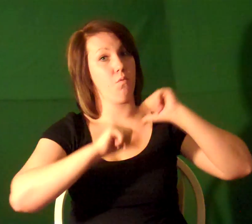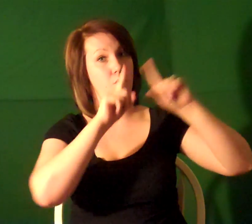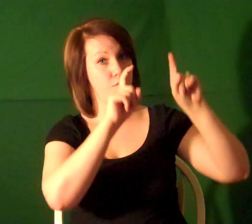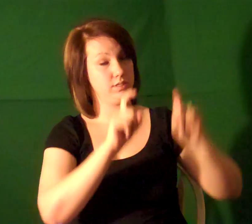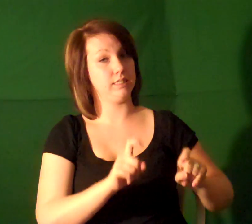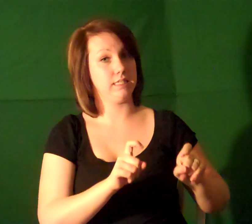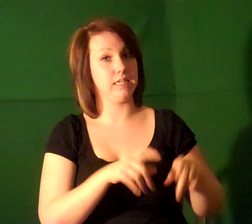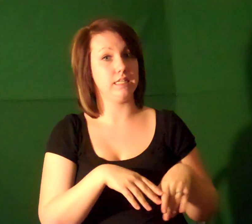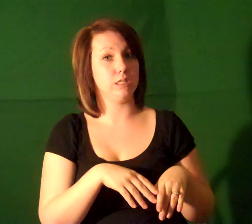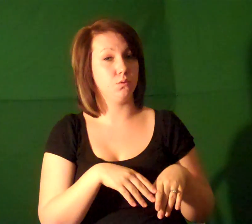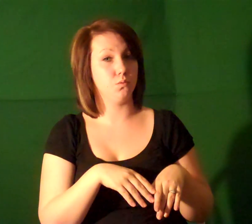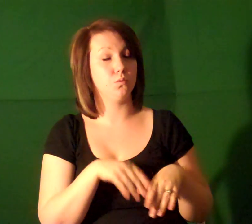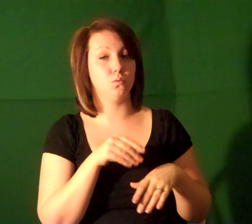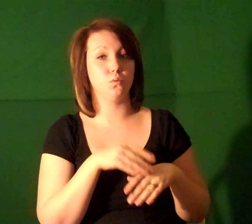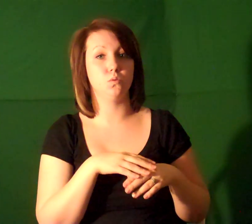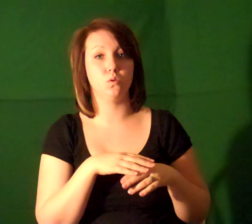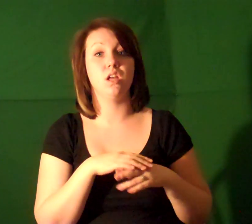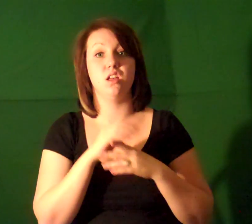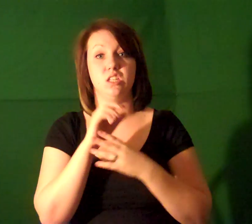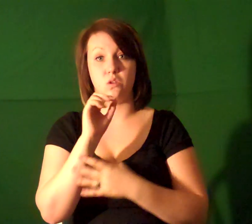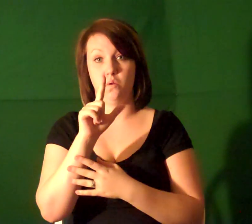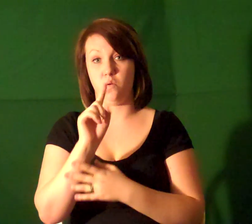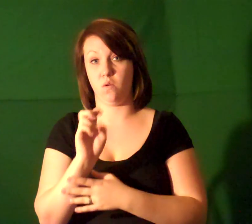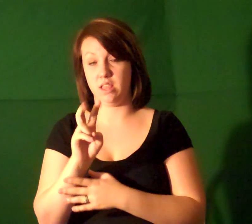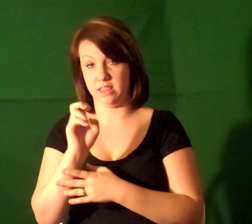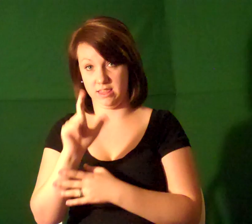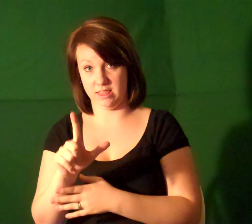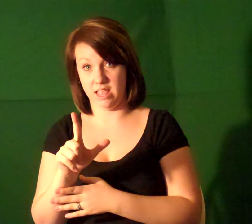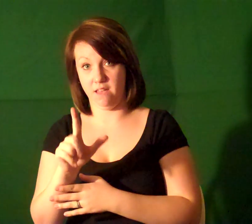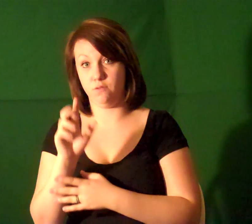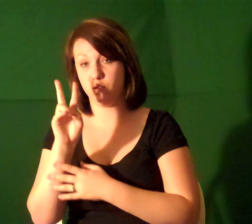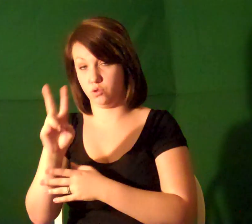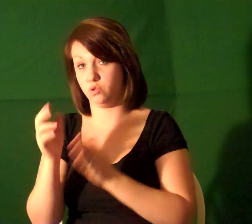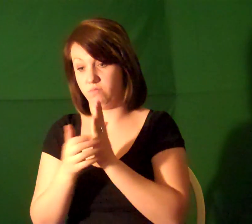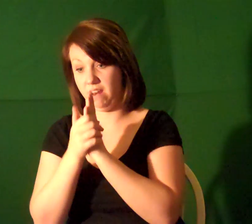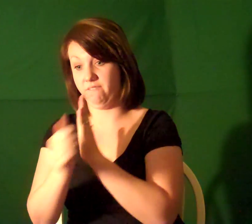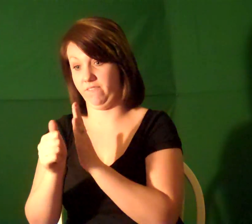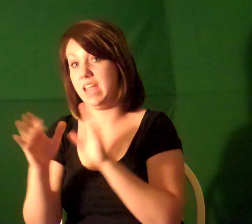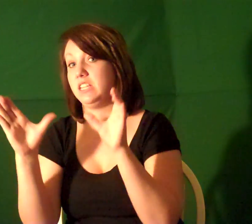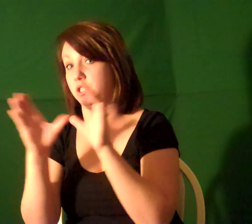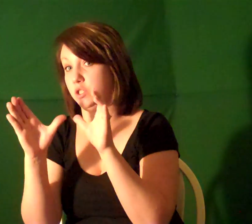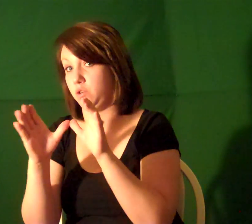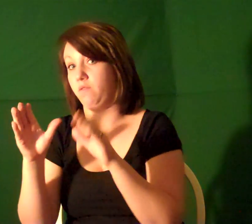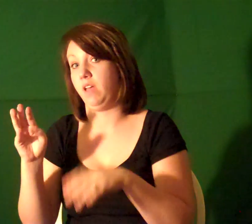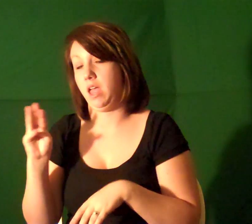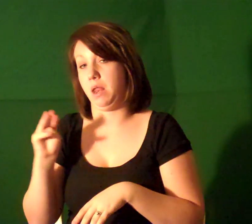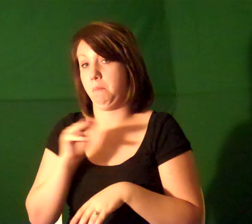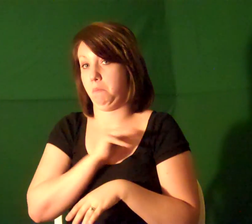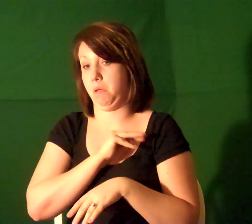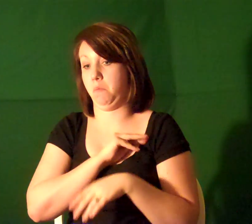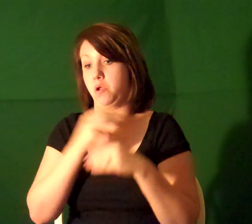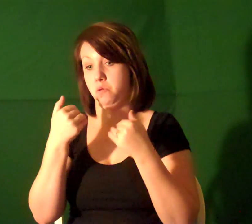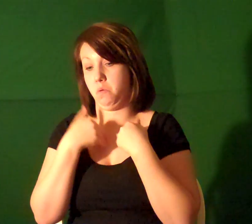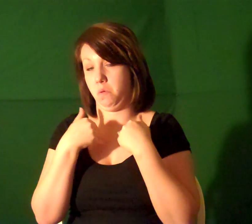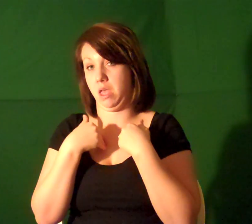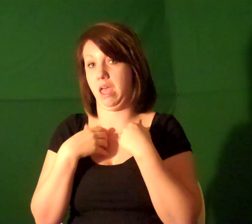test. So to be an NIC Advanced certified member, you will have, again, passed the written